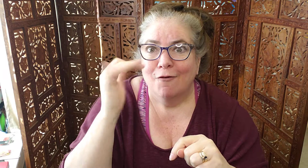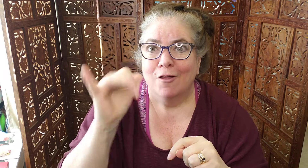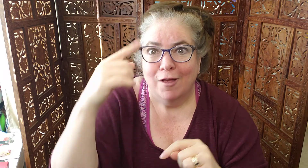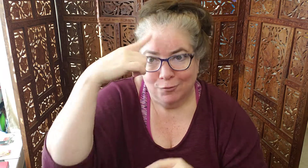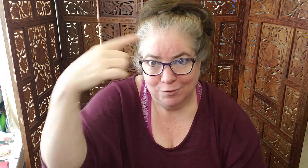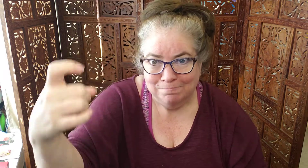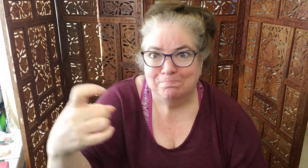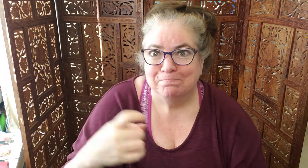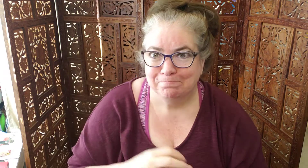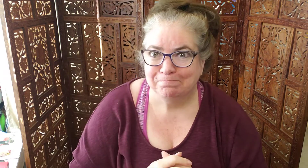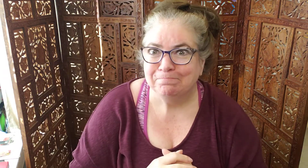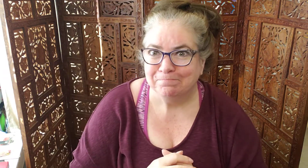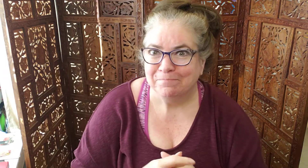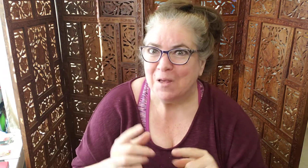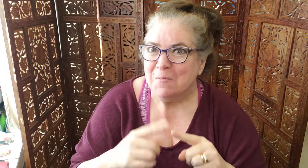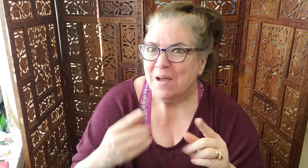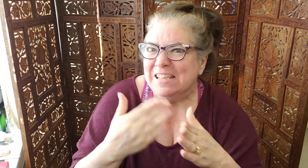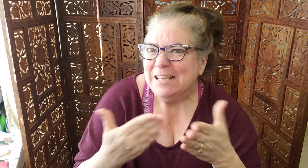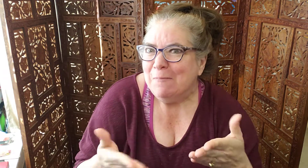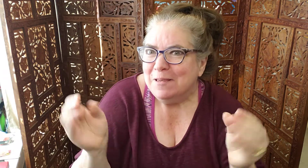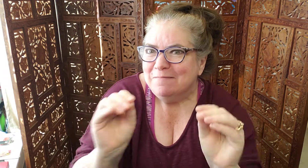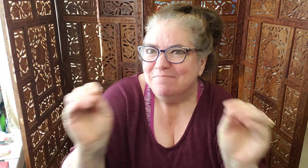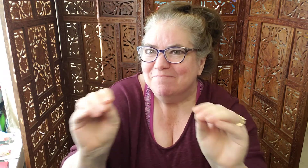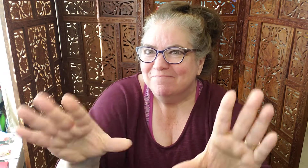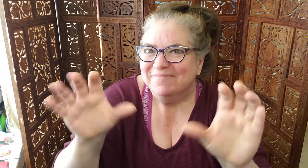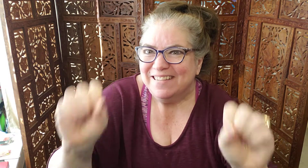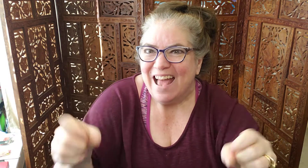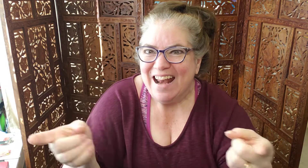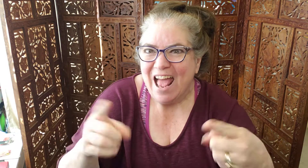But something magical can always happen on Broadway.